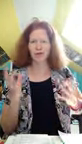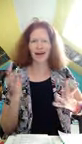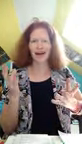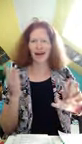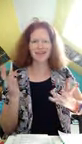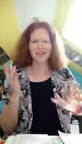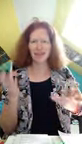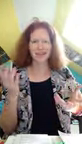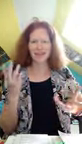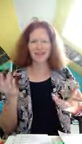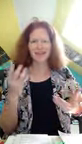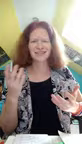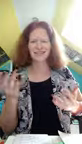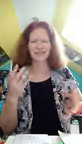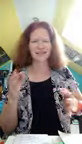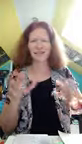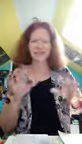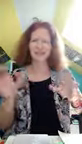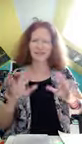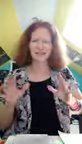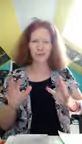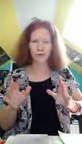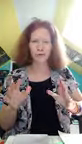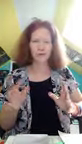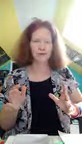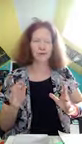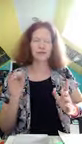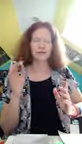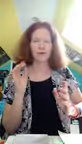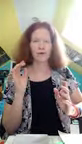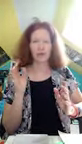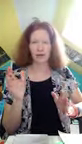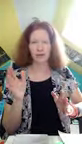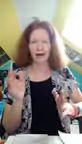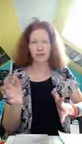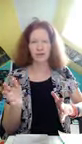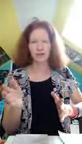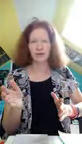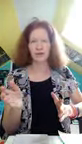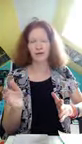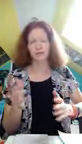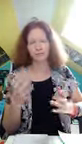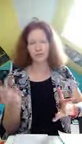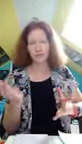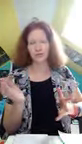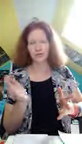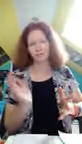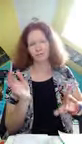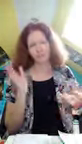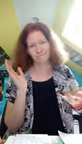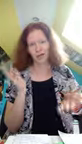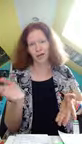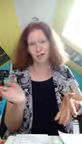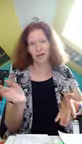like, "I don't know what that is," and then it just gets confusing. So if I ask you to repeat yourself, please do so. It just helps me